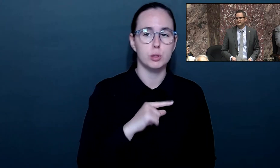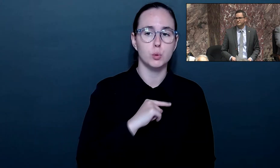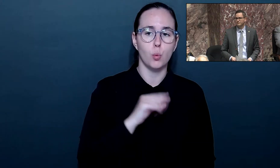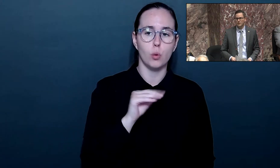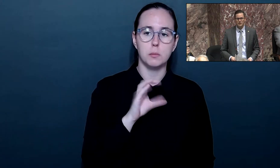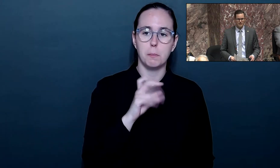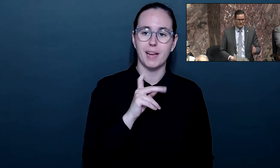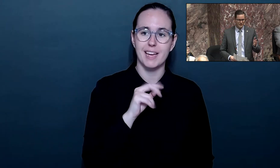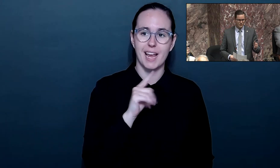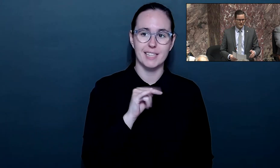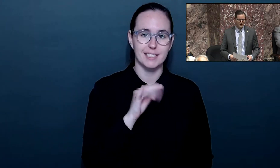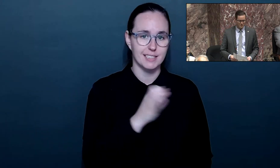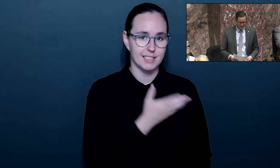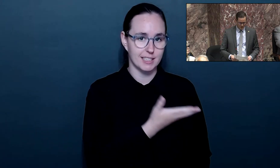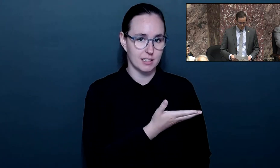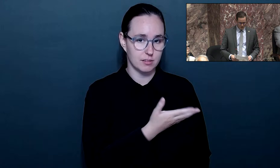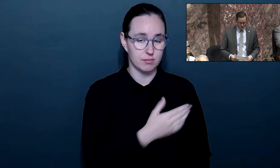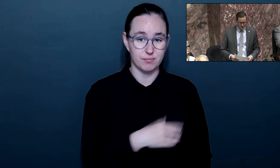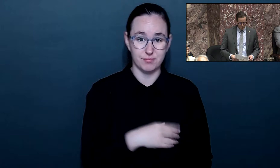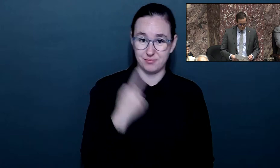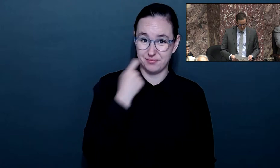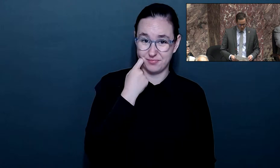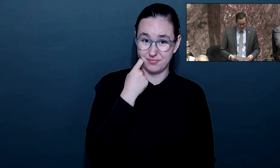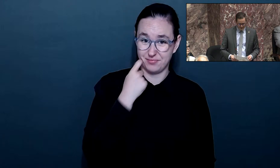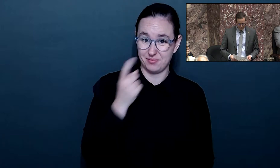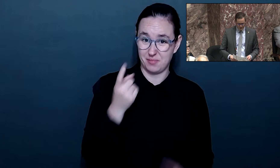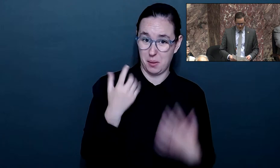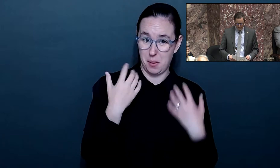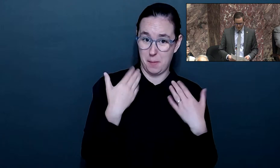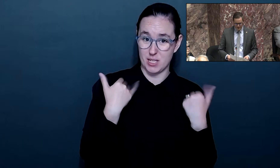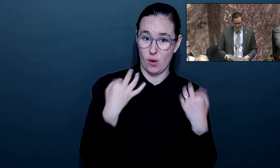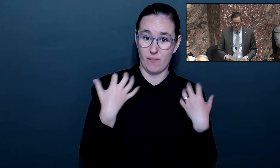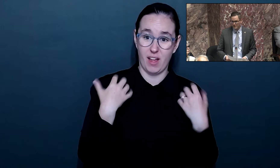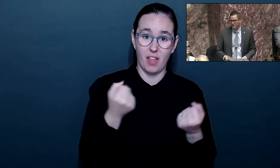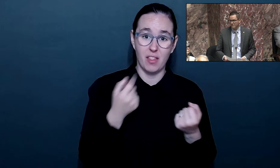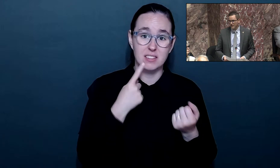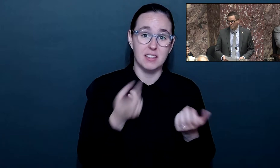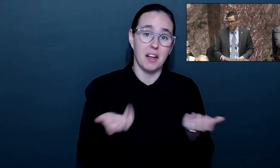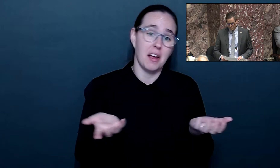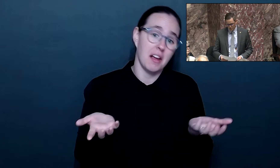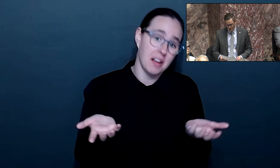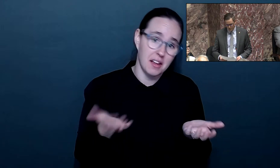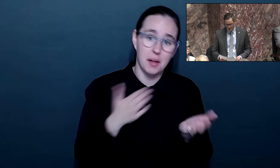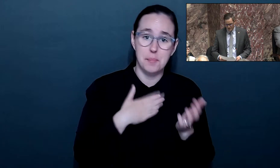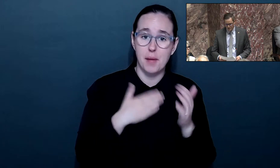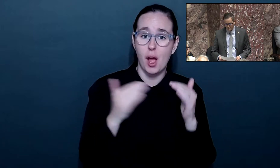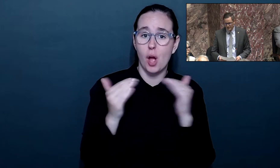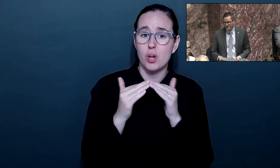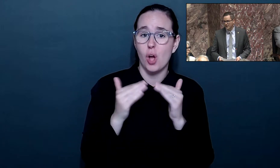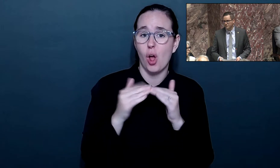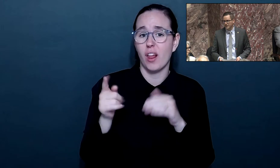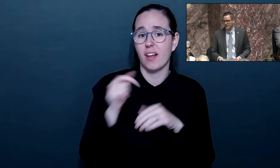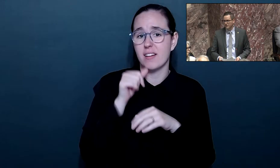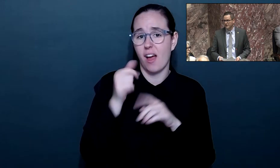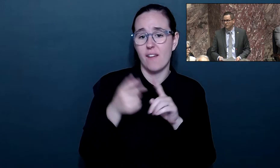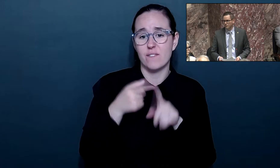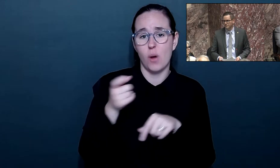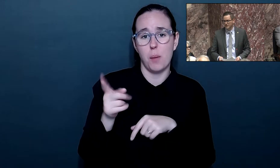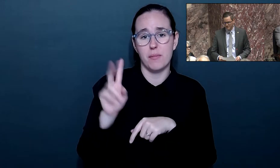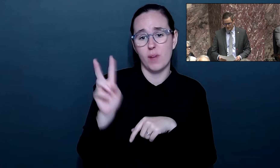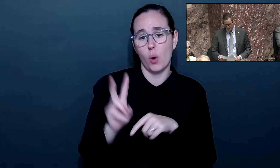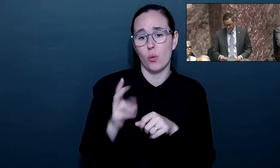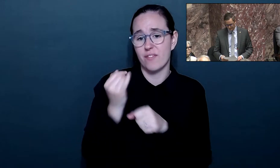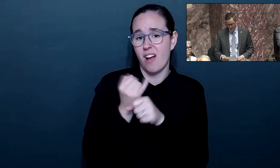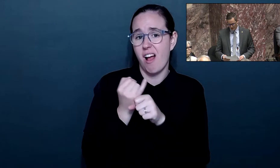Island. Yesterday, the Premier told this House that the government is making very good progress on psychiatric care in